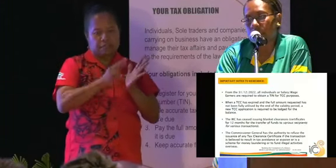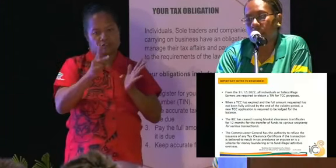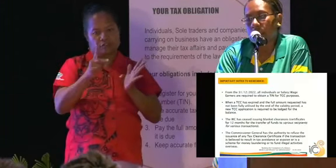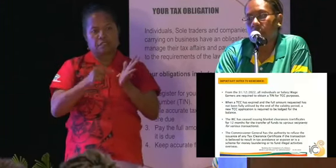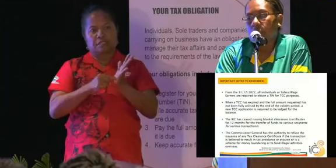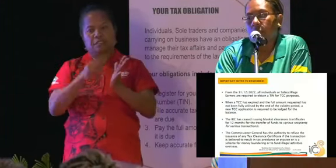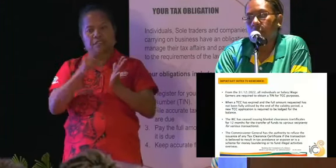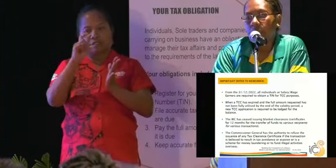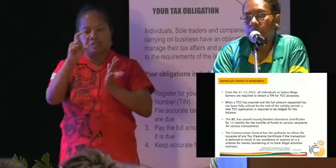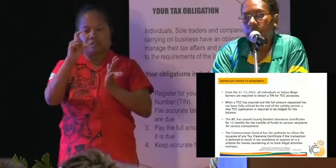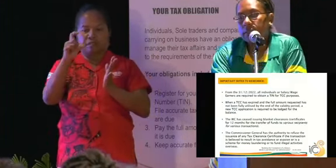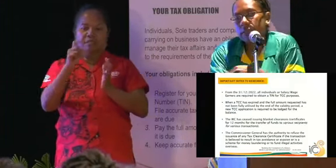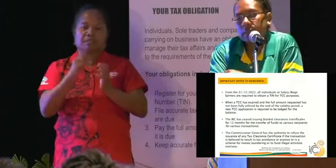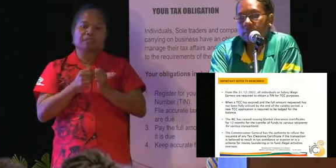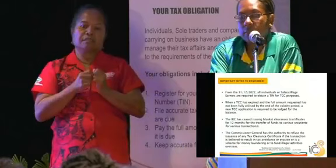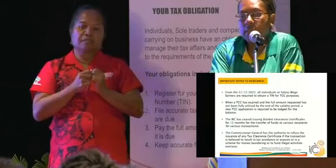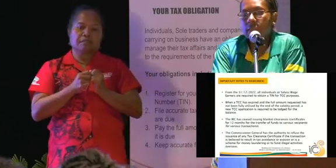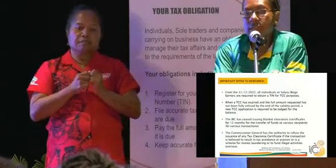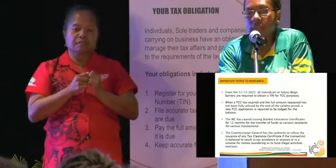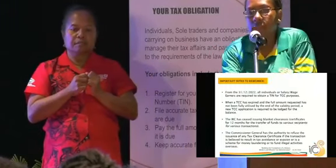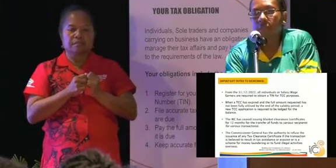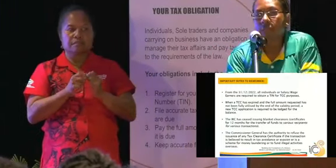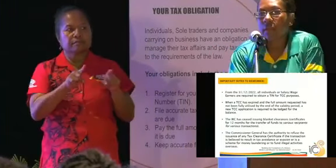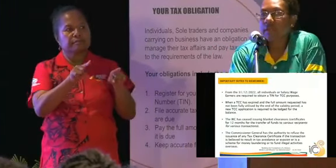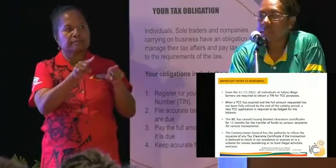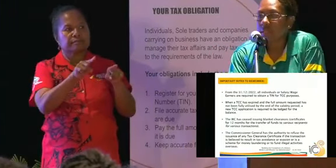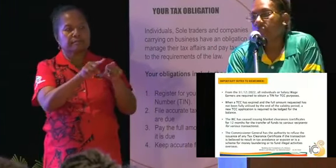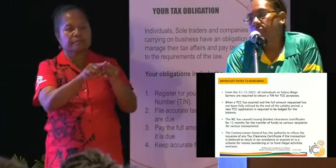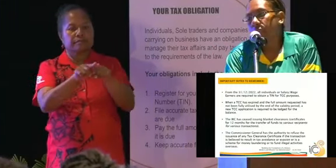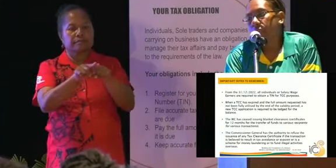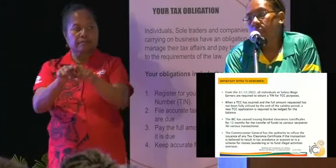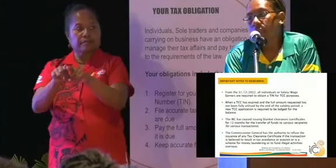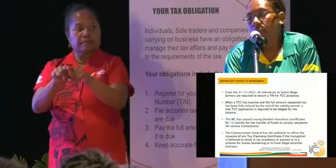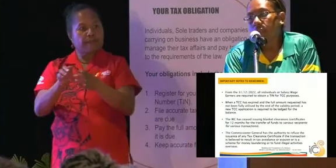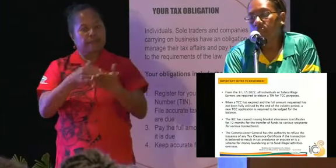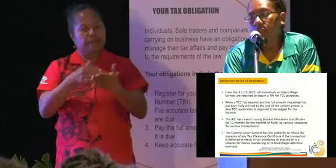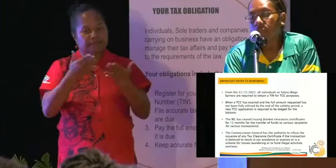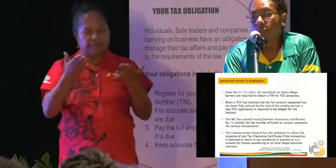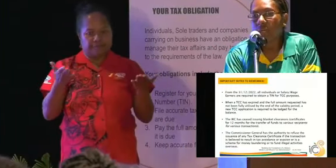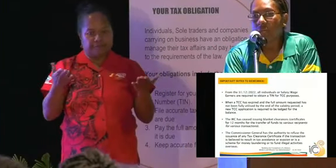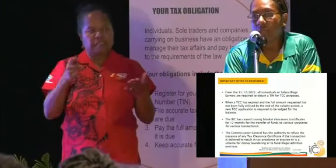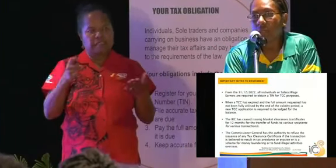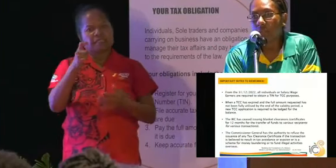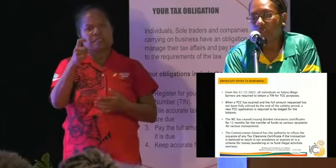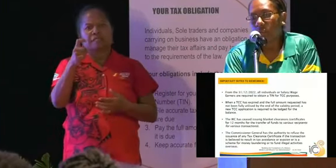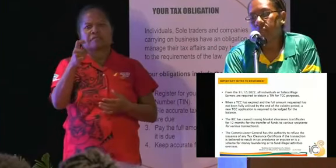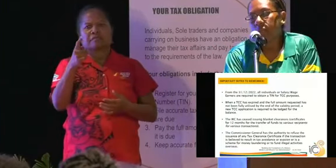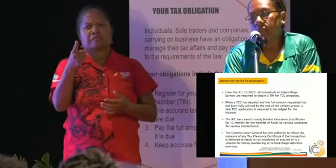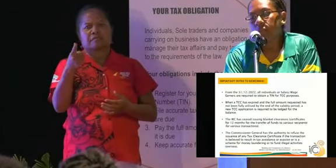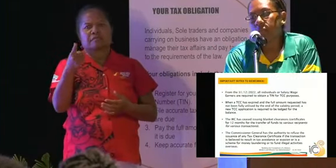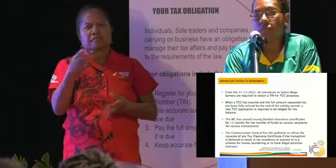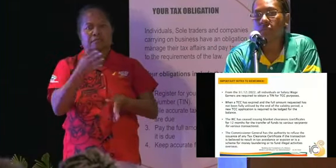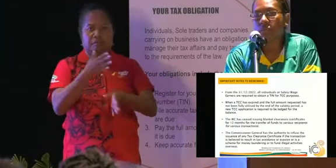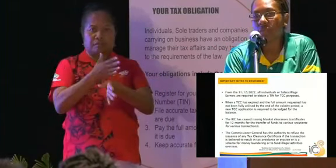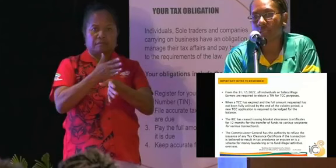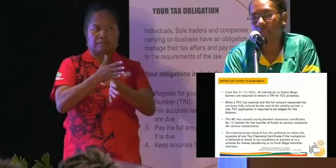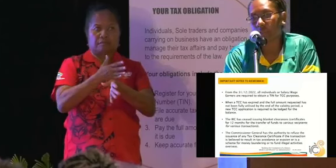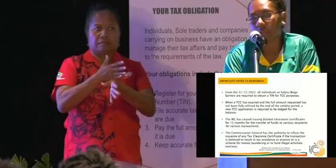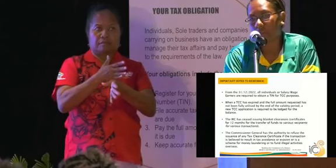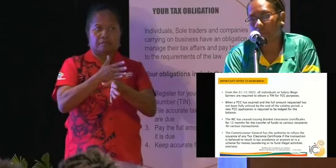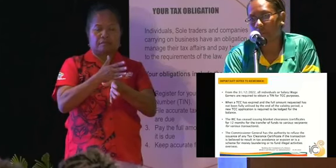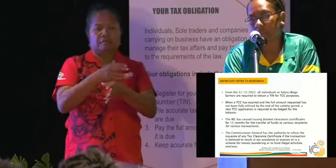purposes. This means that currently, if you are employed, you do